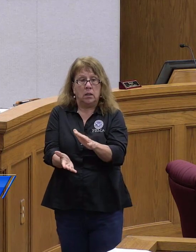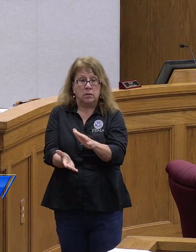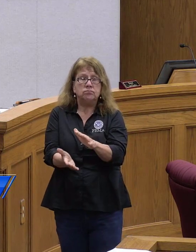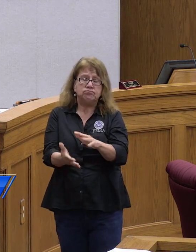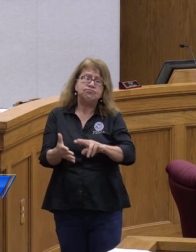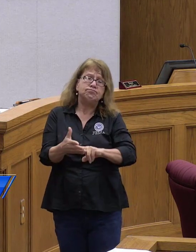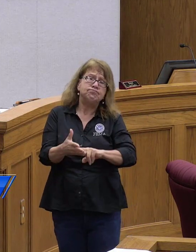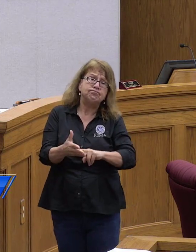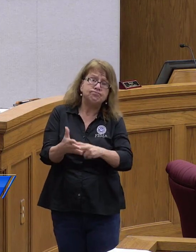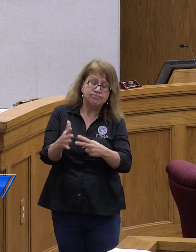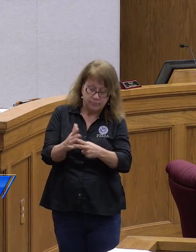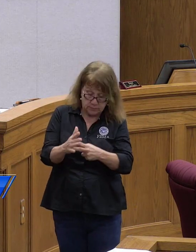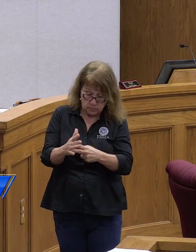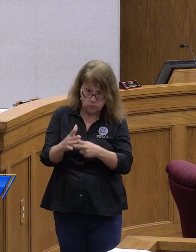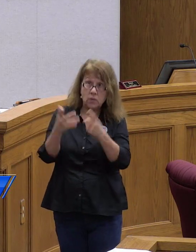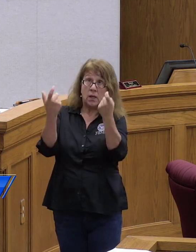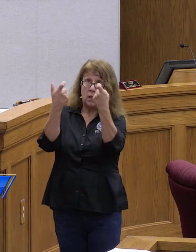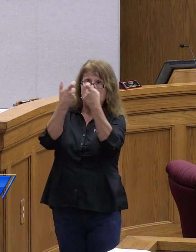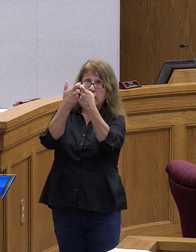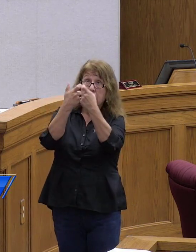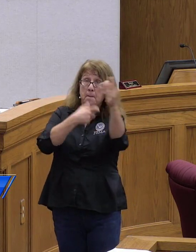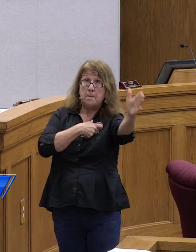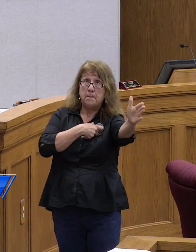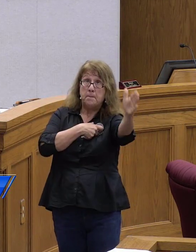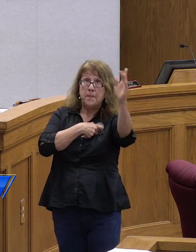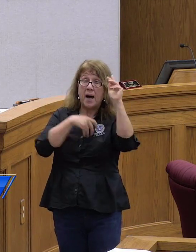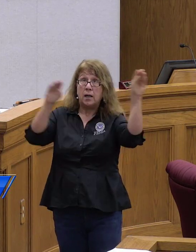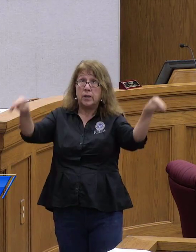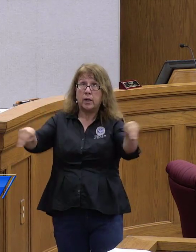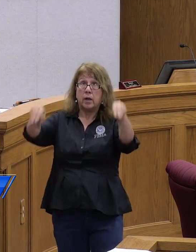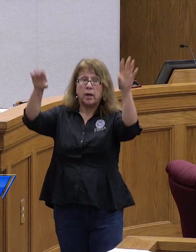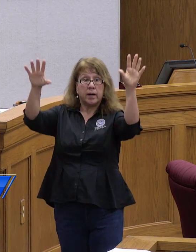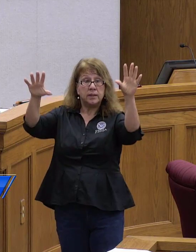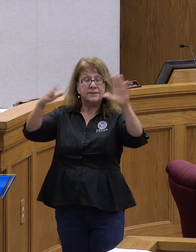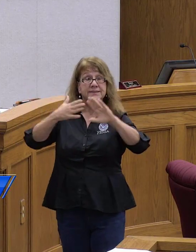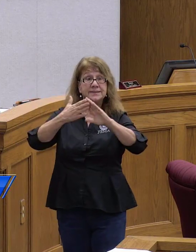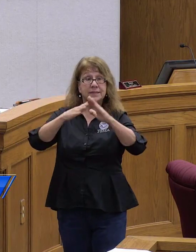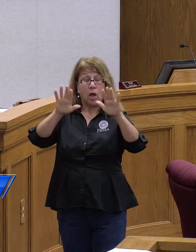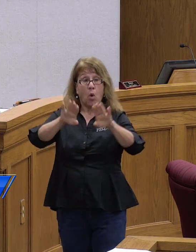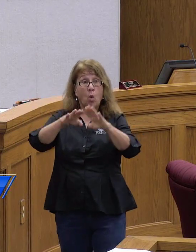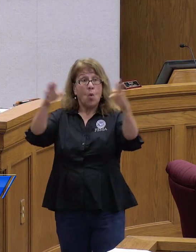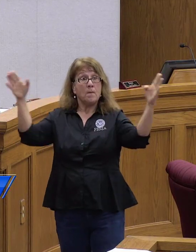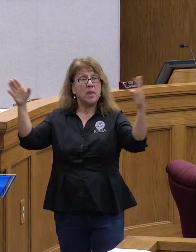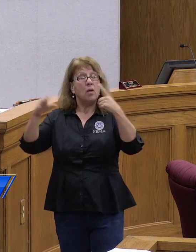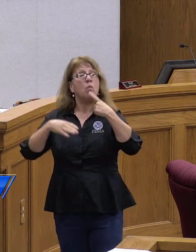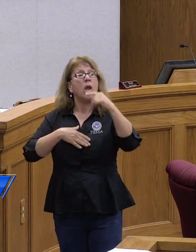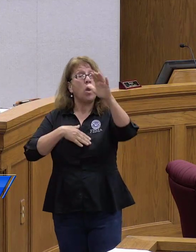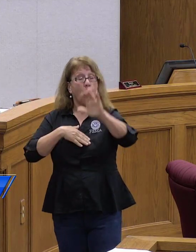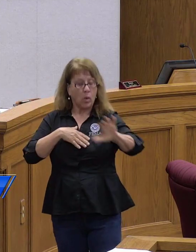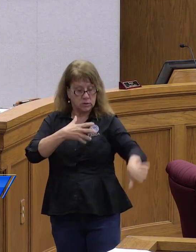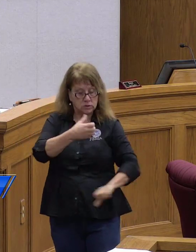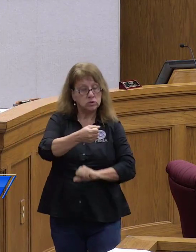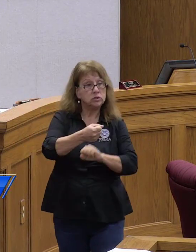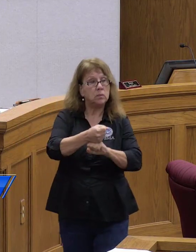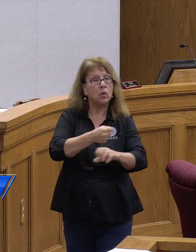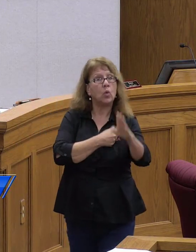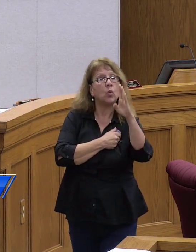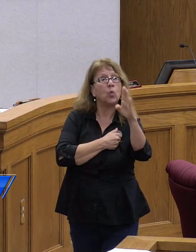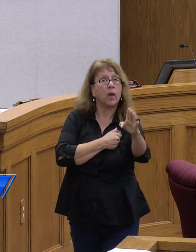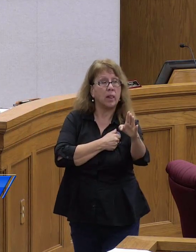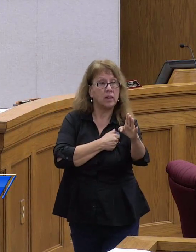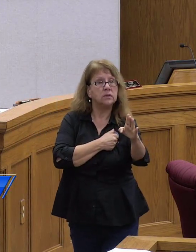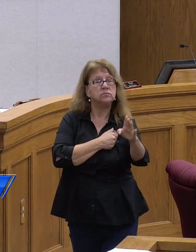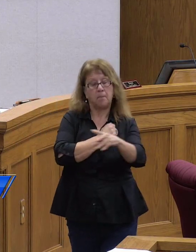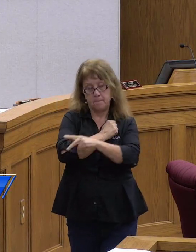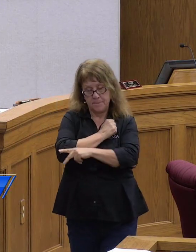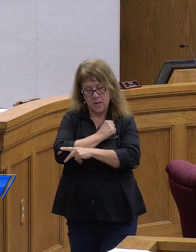intent. So as power is restored and cities and parishes are reopened, the Red Cross is supporting these efforts, and we'll stay close to those parish authorities